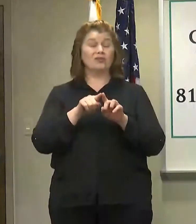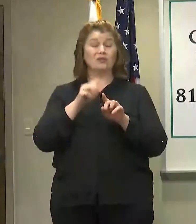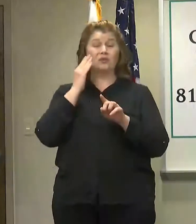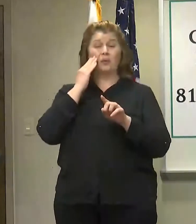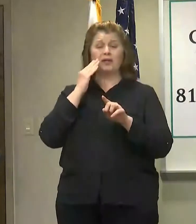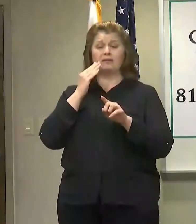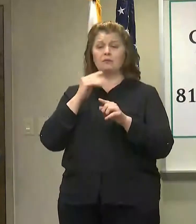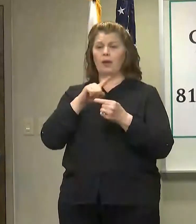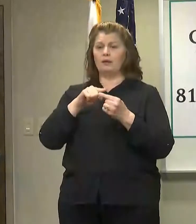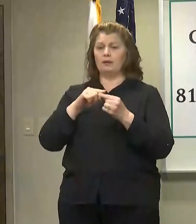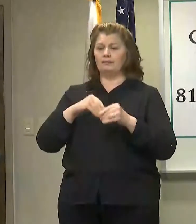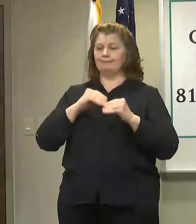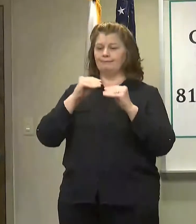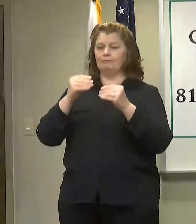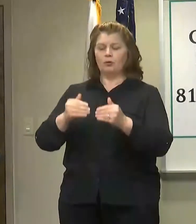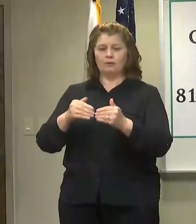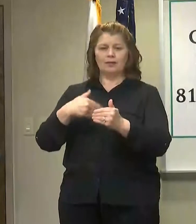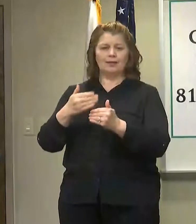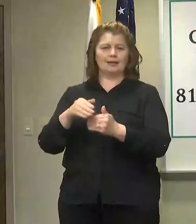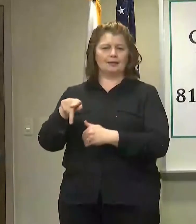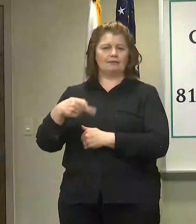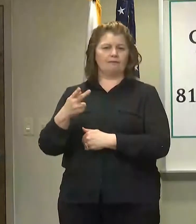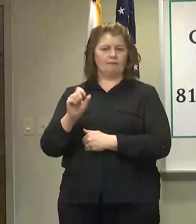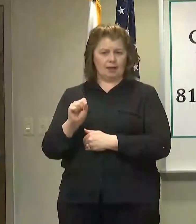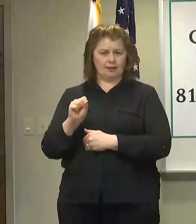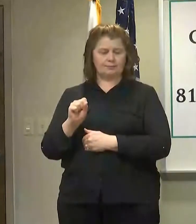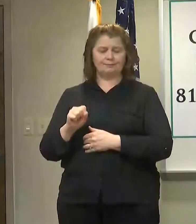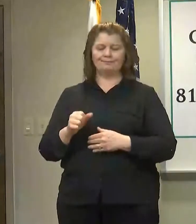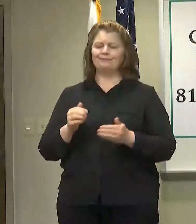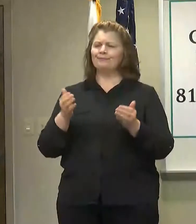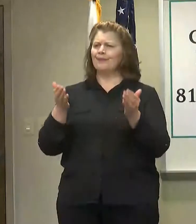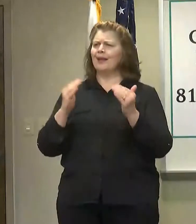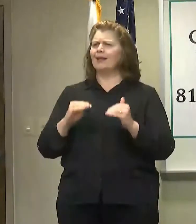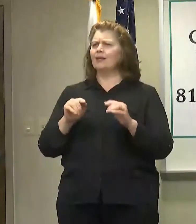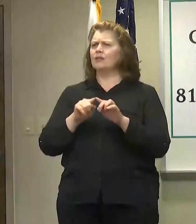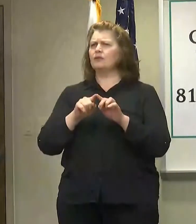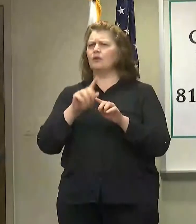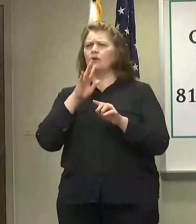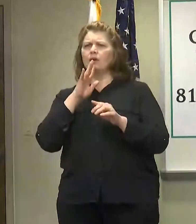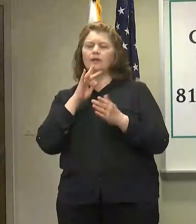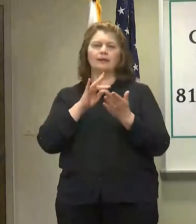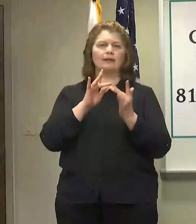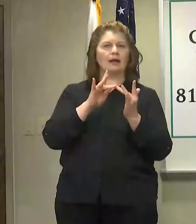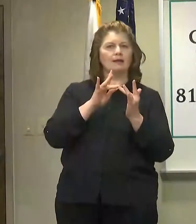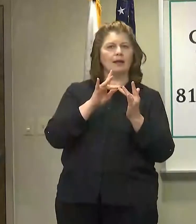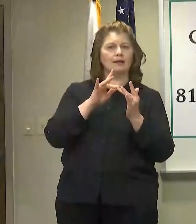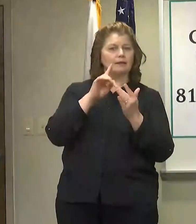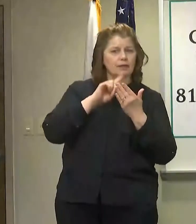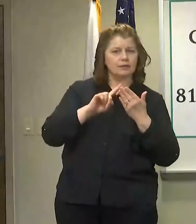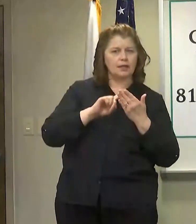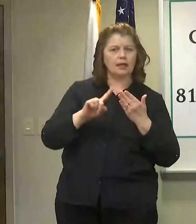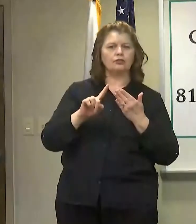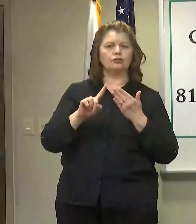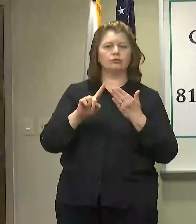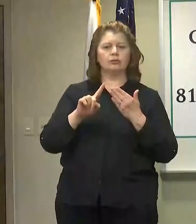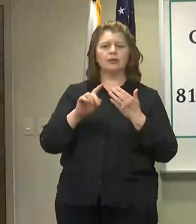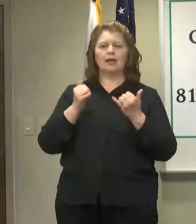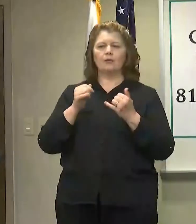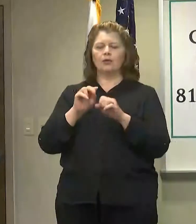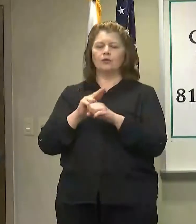the next phase. Then the other part is this tracing. We've been calling it contact investigation. We now know throughout the nation we're using the